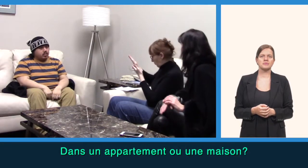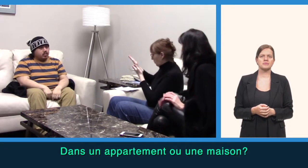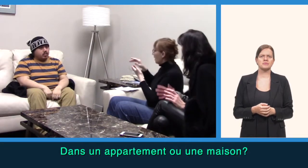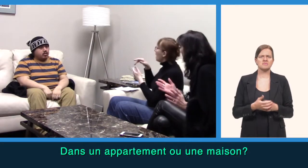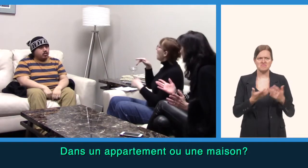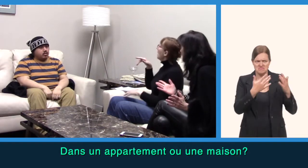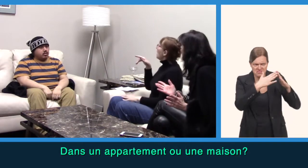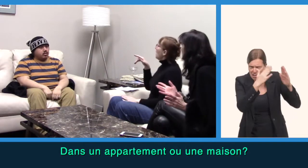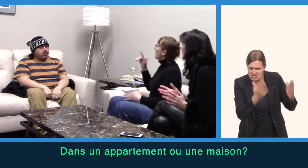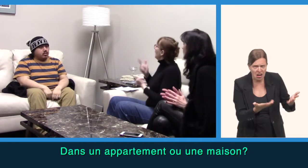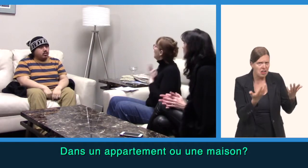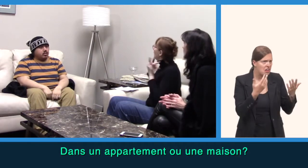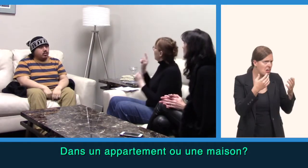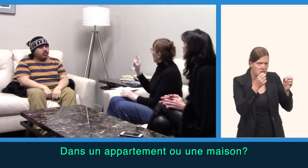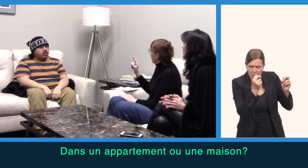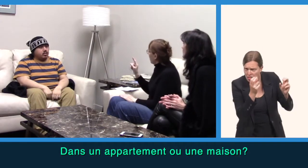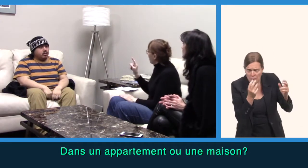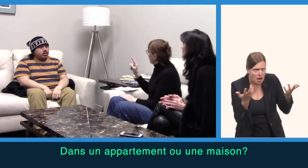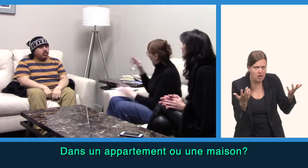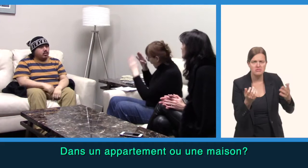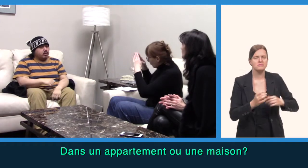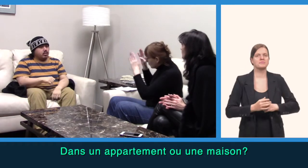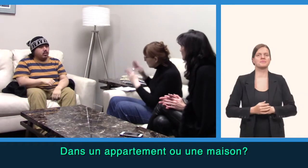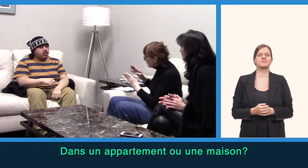Did you have an apartment or?